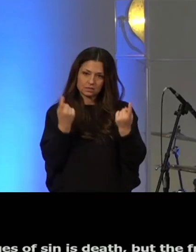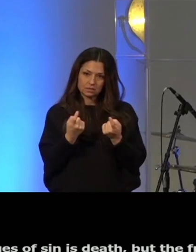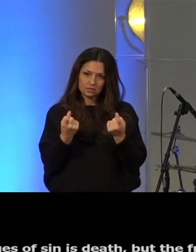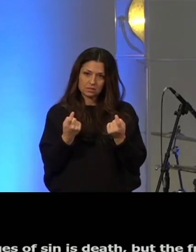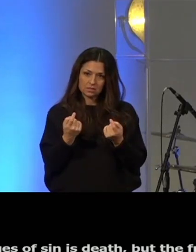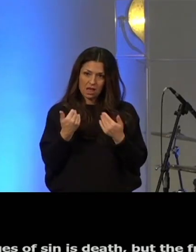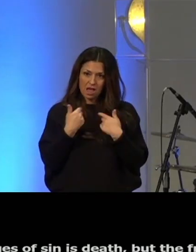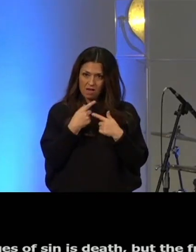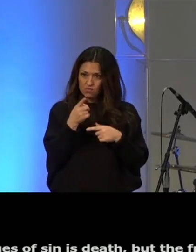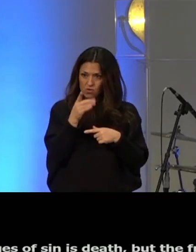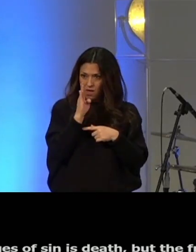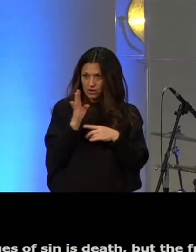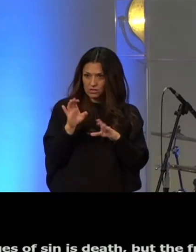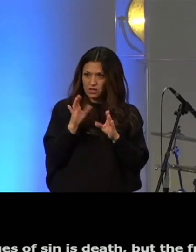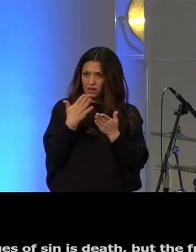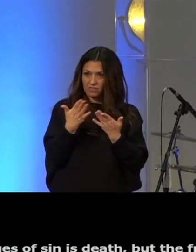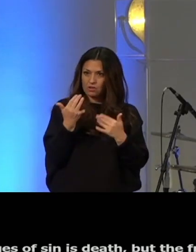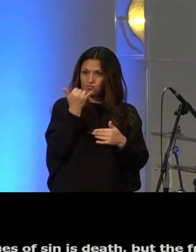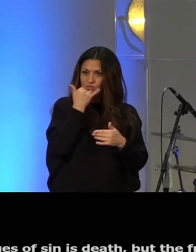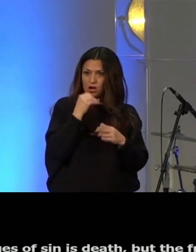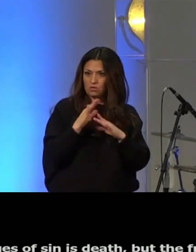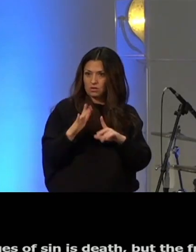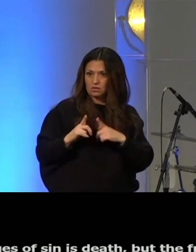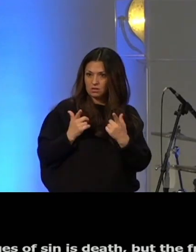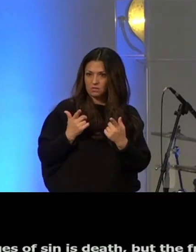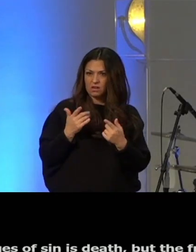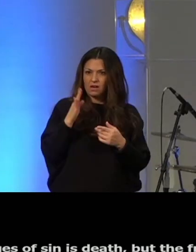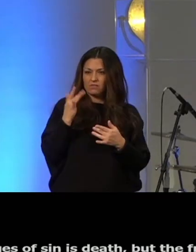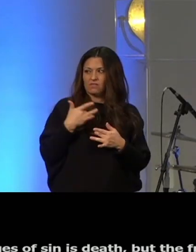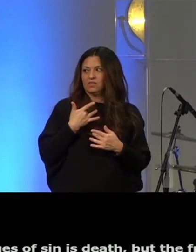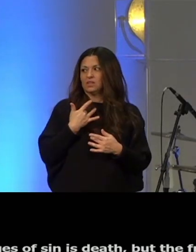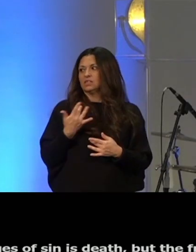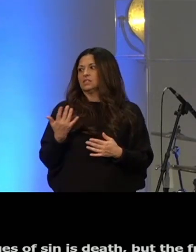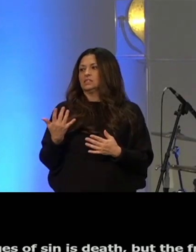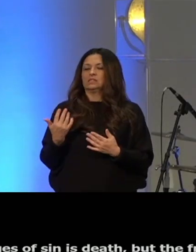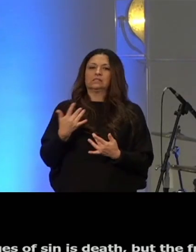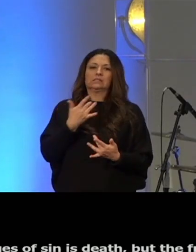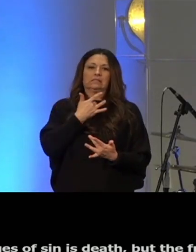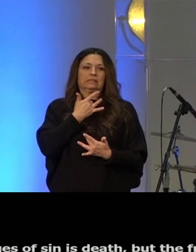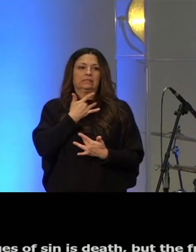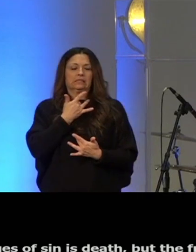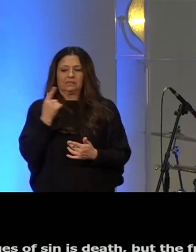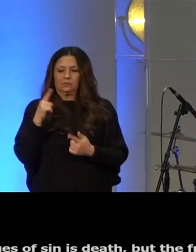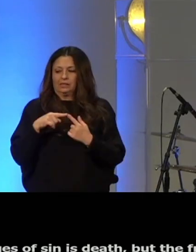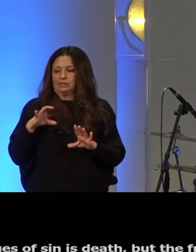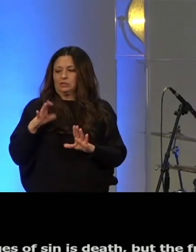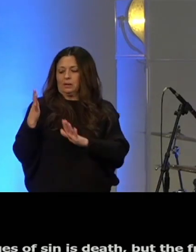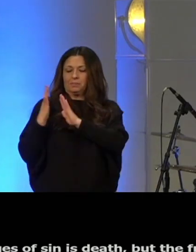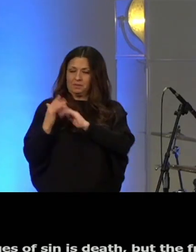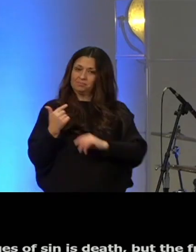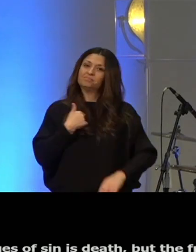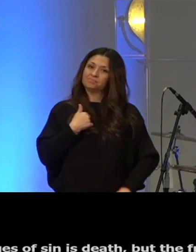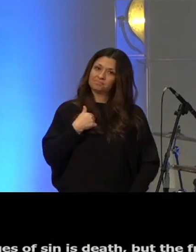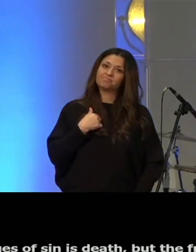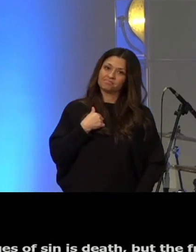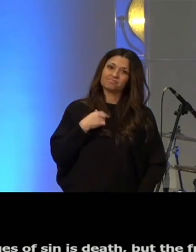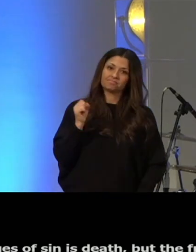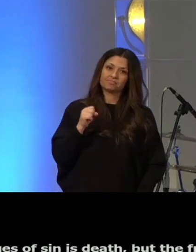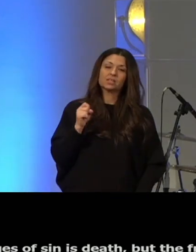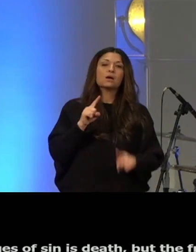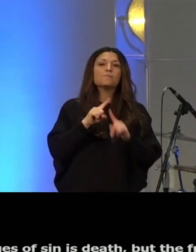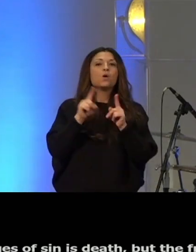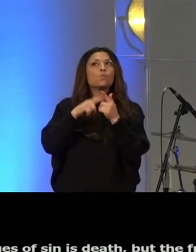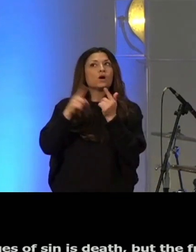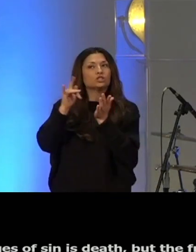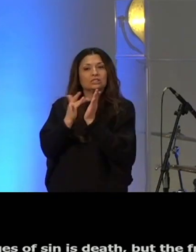Have you ever done anything wrong? Are you ever haunted by what you've done? Boy, I sure am. And what Jesus offers us, that if we believe